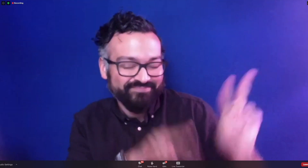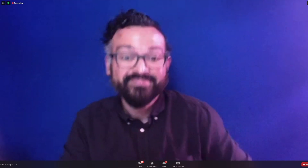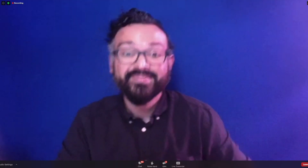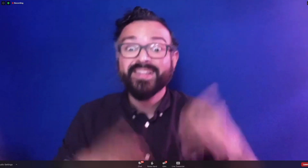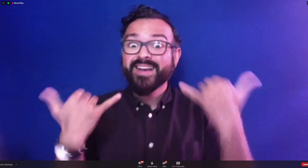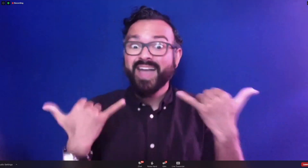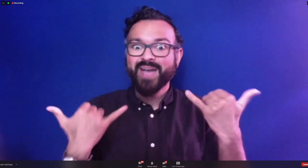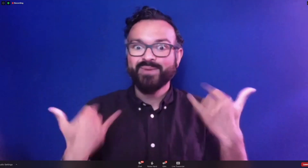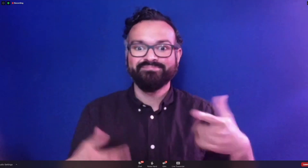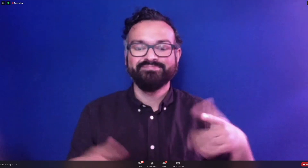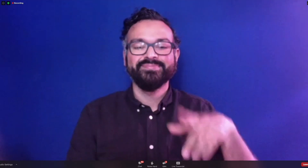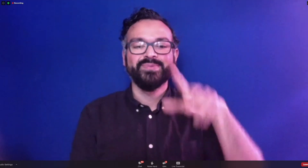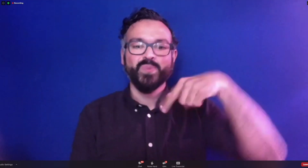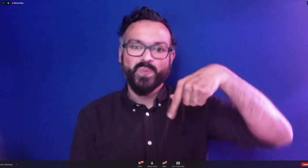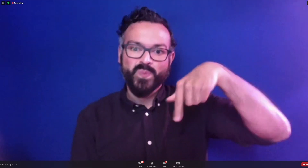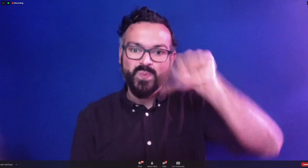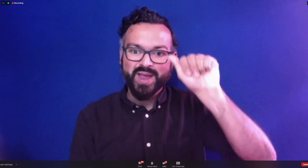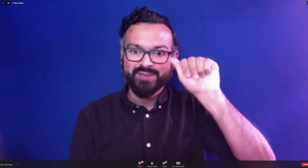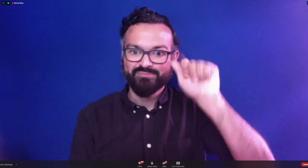Noe, are you ready?